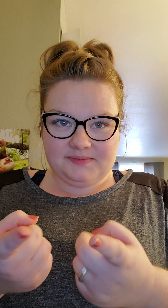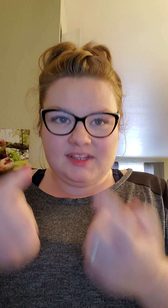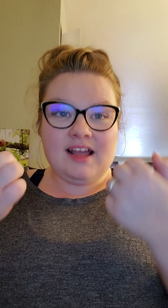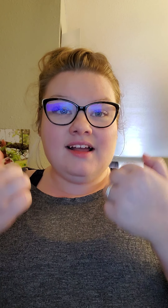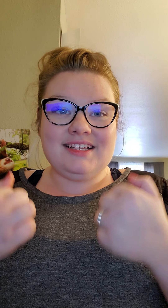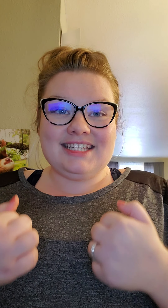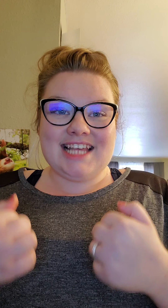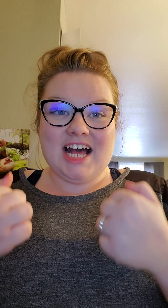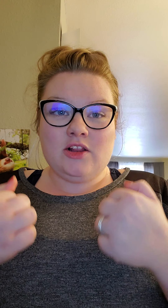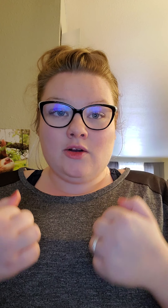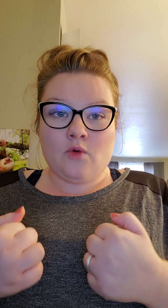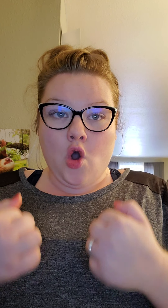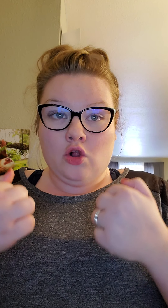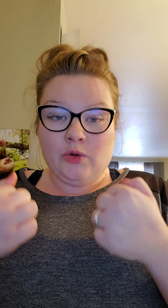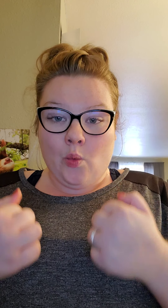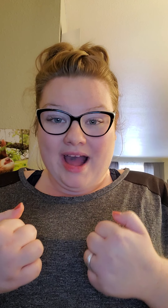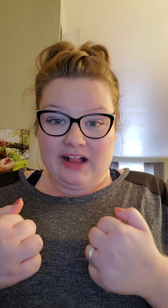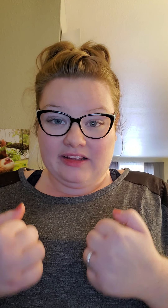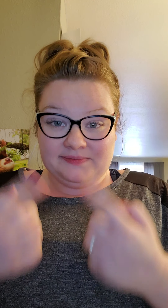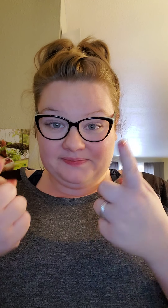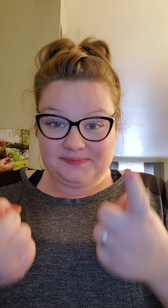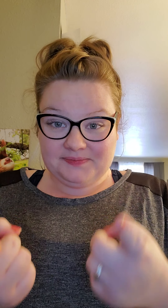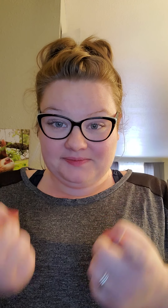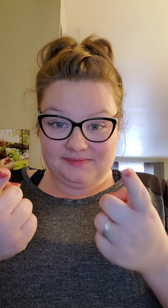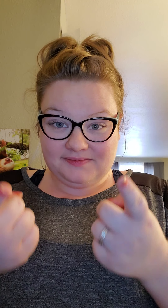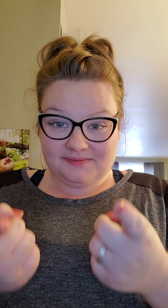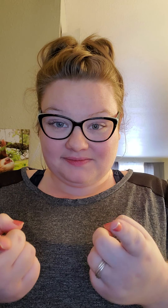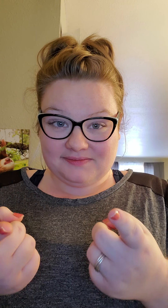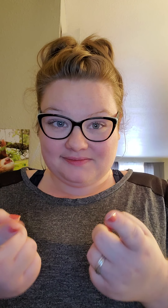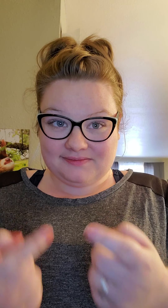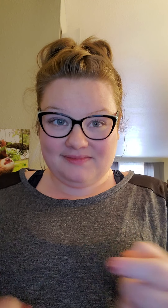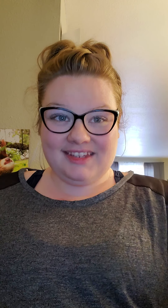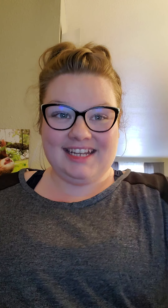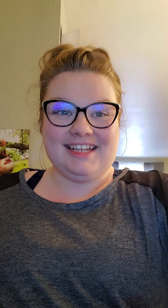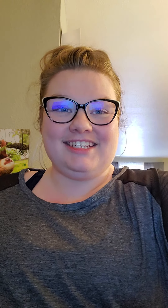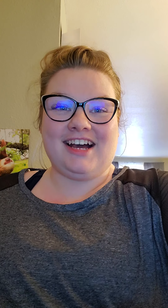Sell Roll Well Nice job.